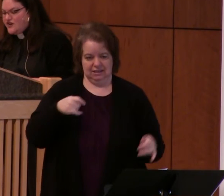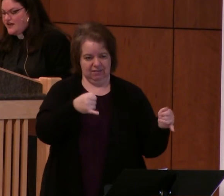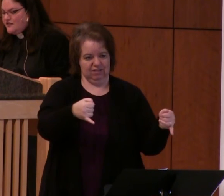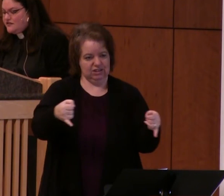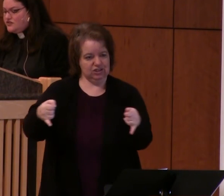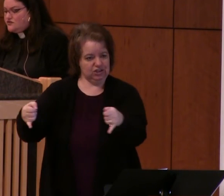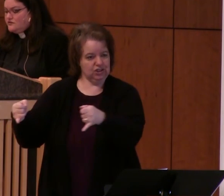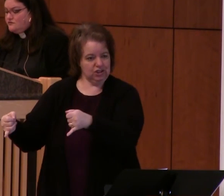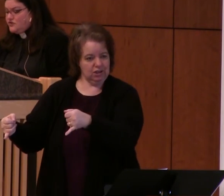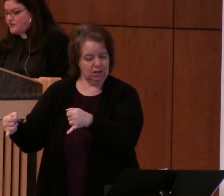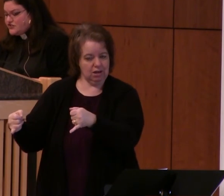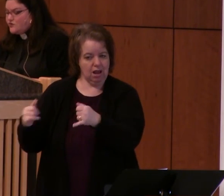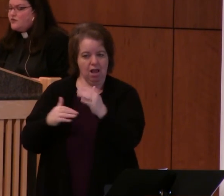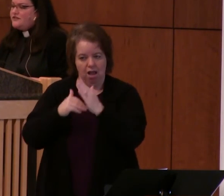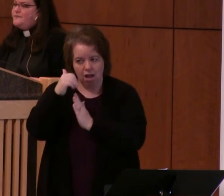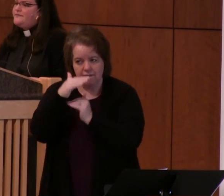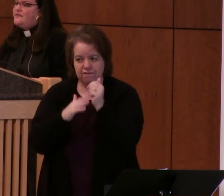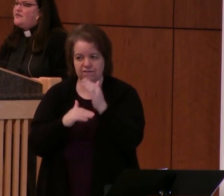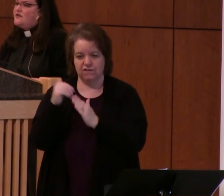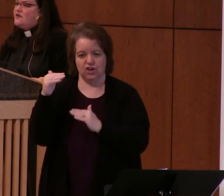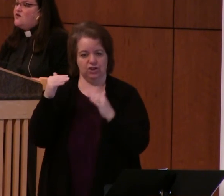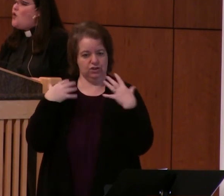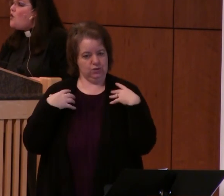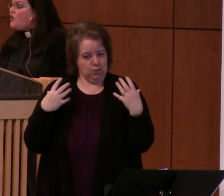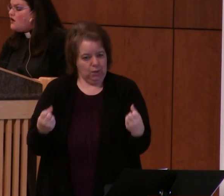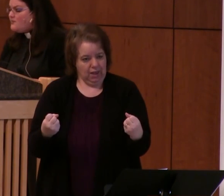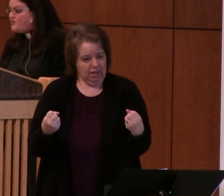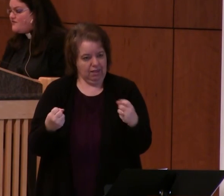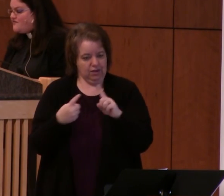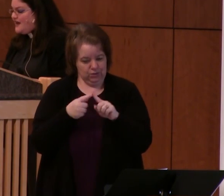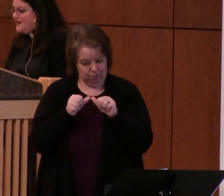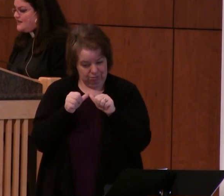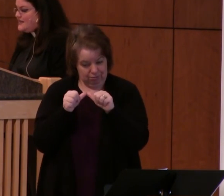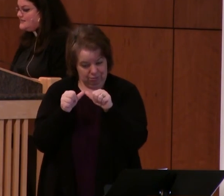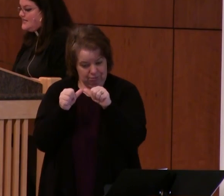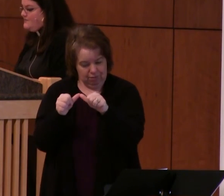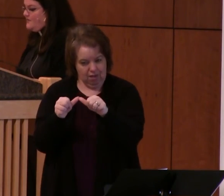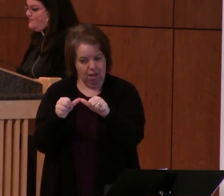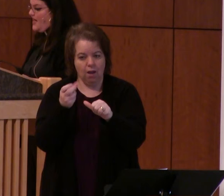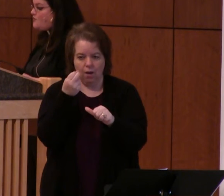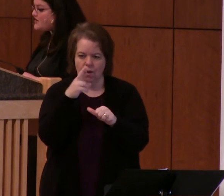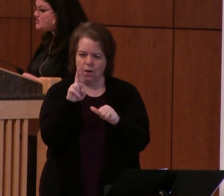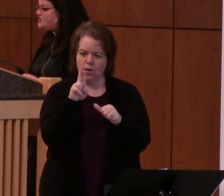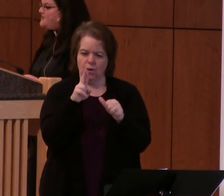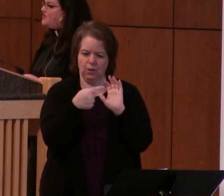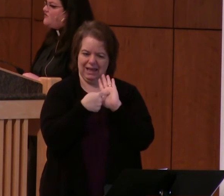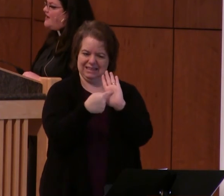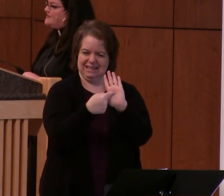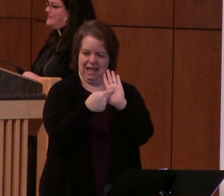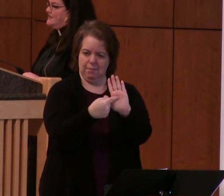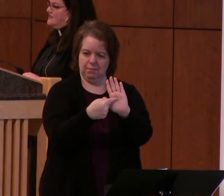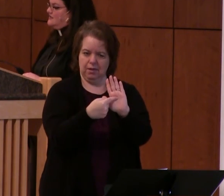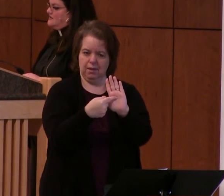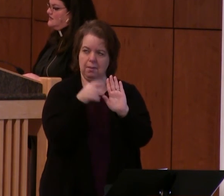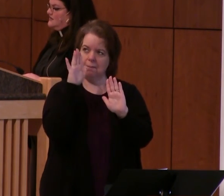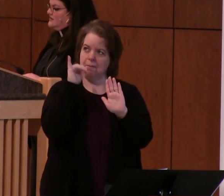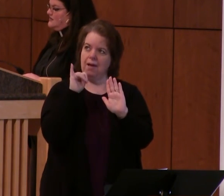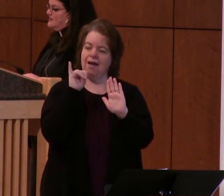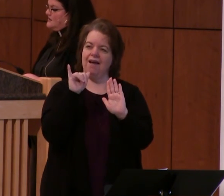Comfort and strength to endure, or a prophetic example by which to be